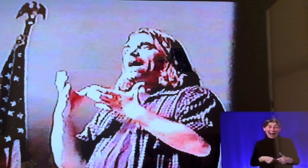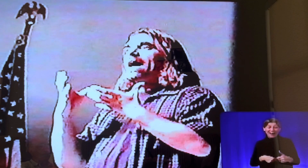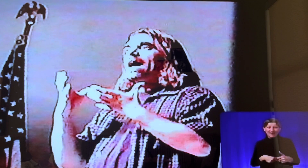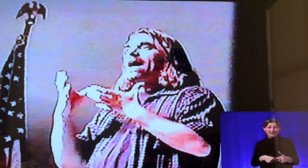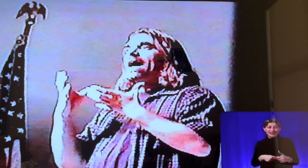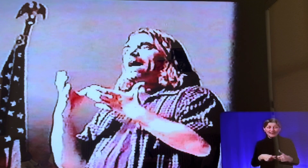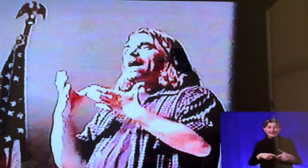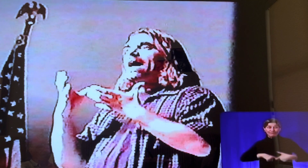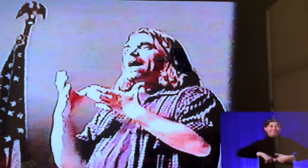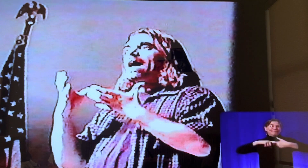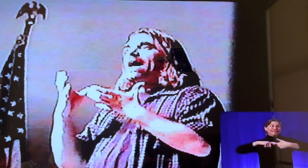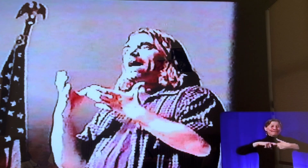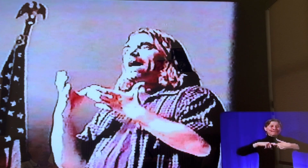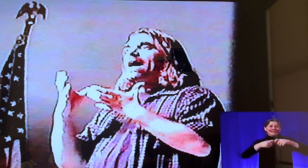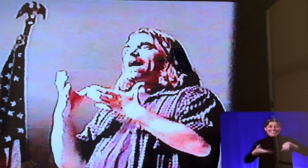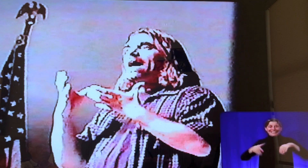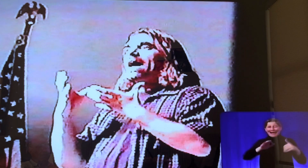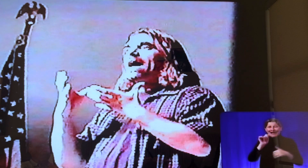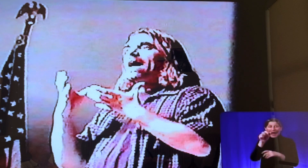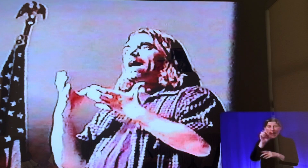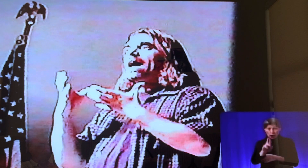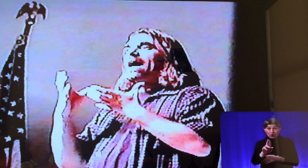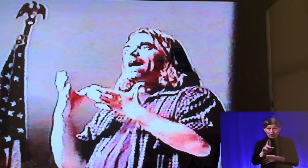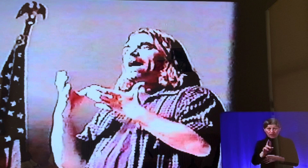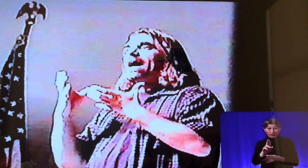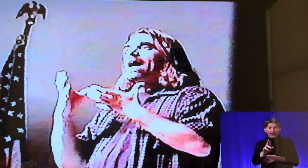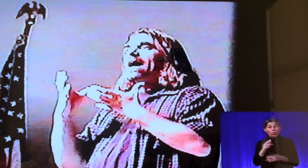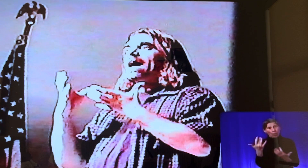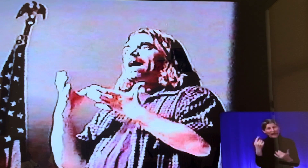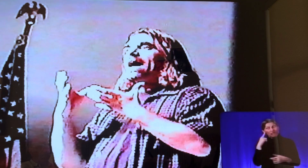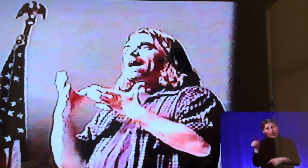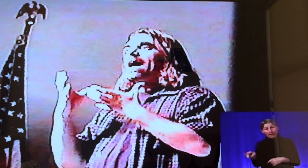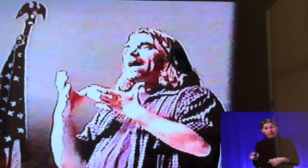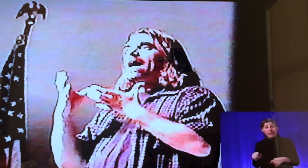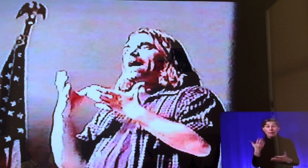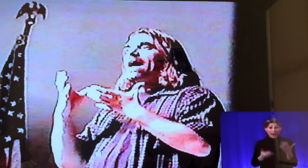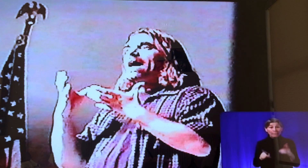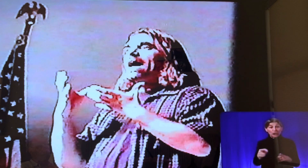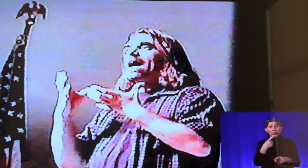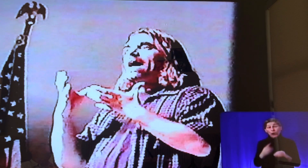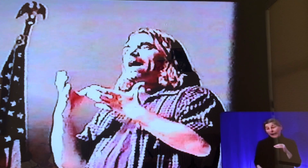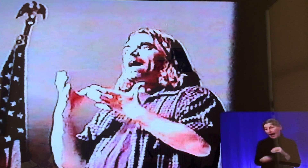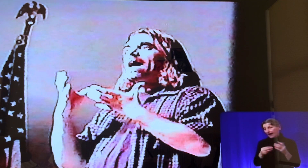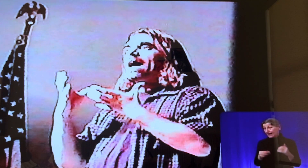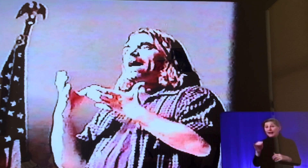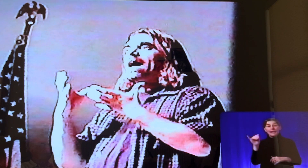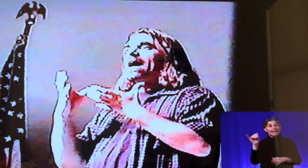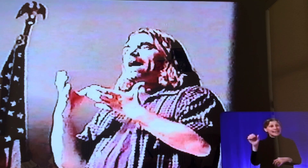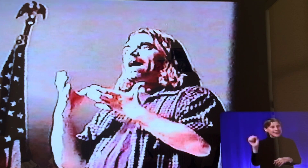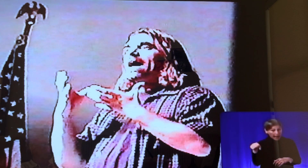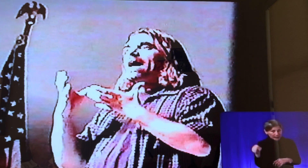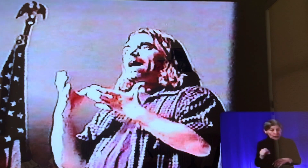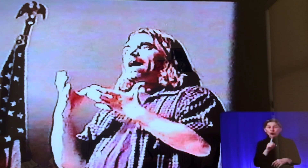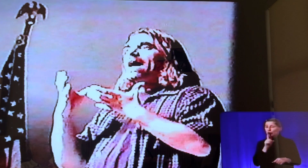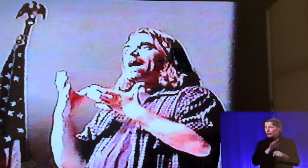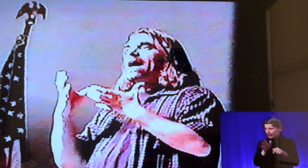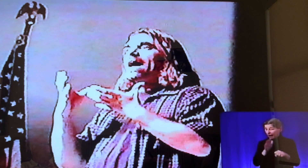could fill that dead space in with something like, yes, sure enough, I did get kicked out, no kidding.